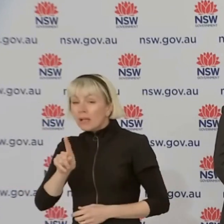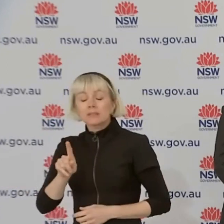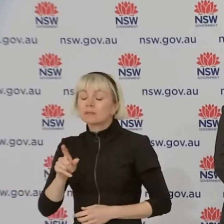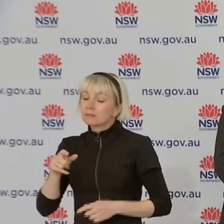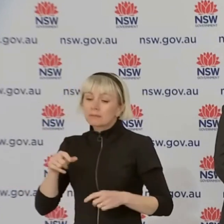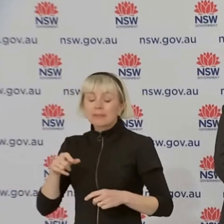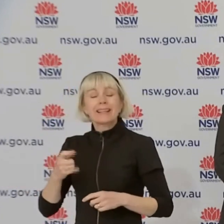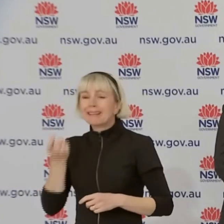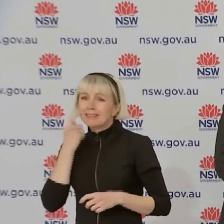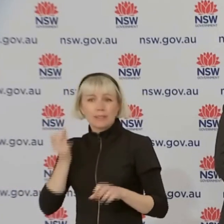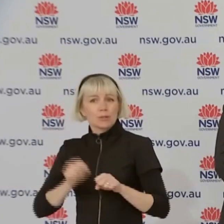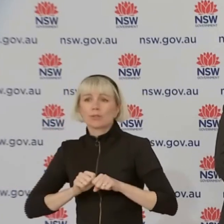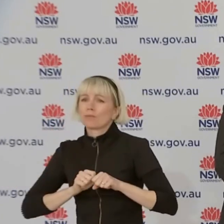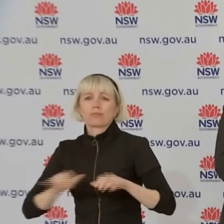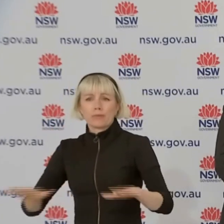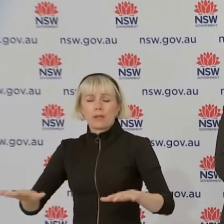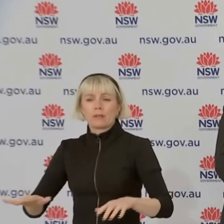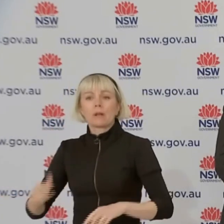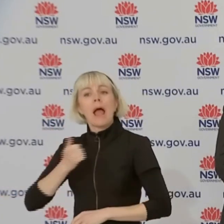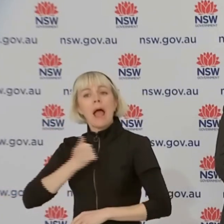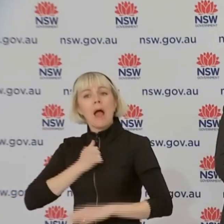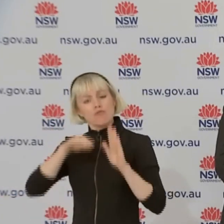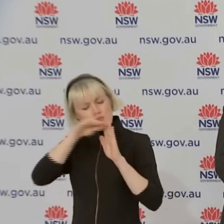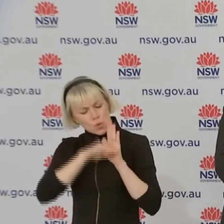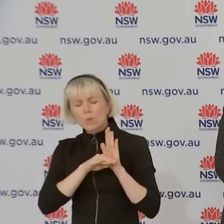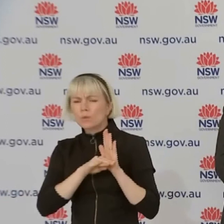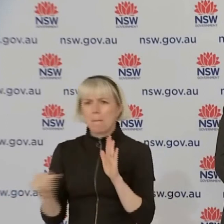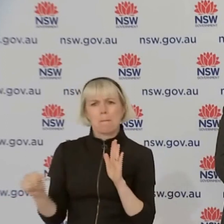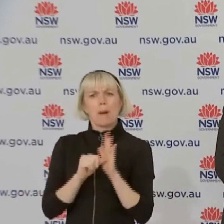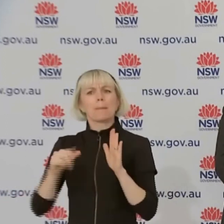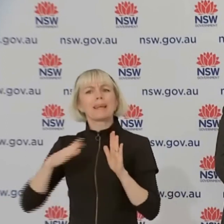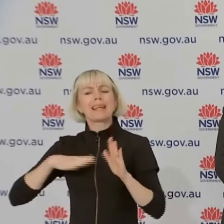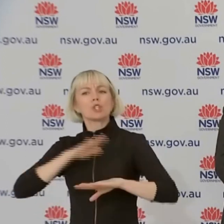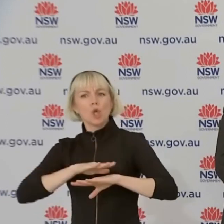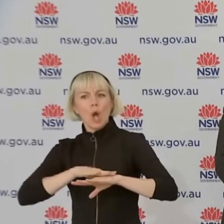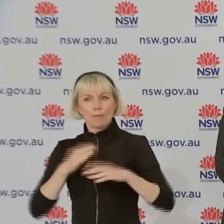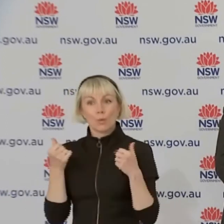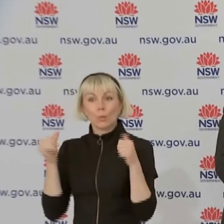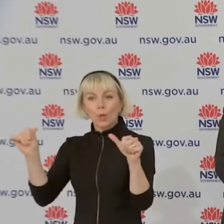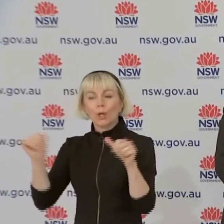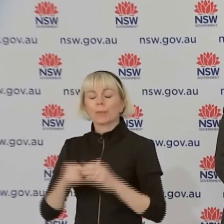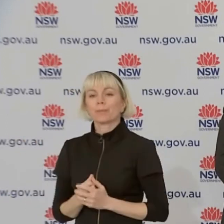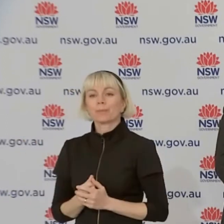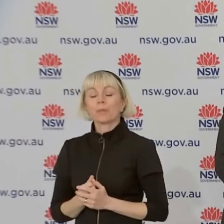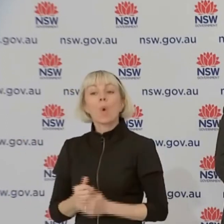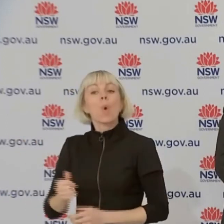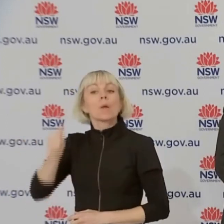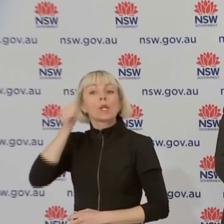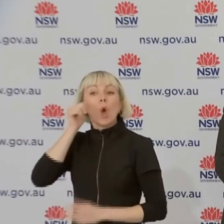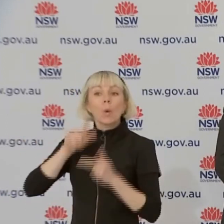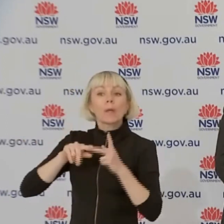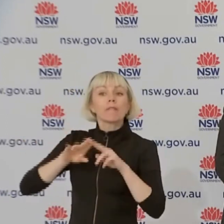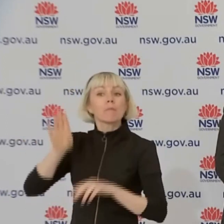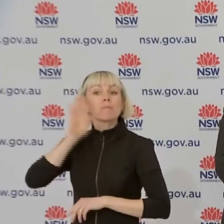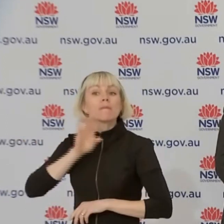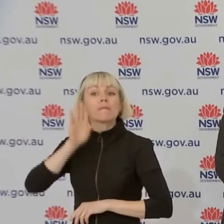for our settings to take effect. Now, we know that had we not put those settings in place, the case numbers today in New South Wales would undoubtedly